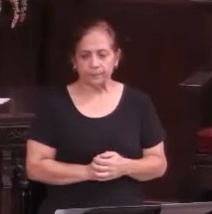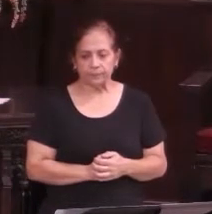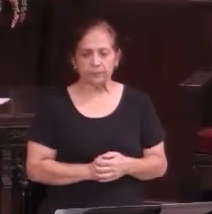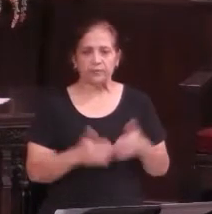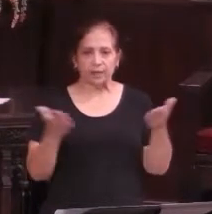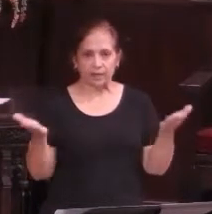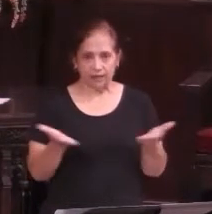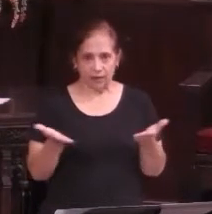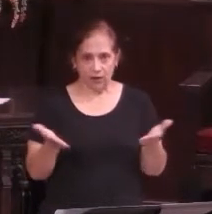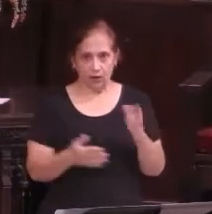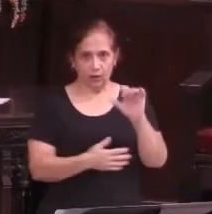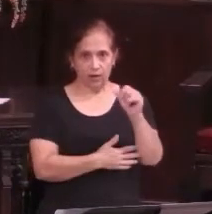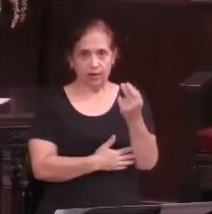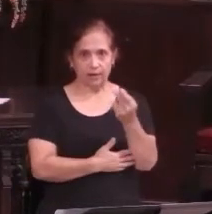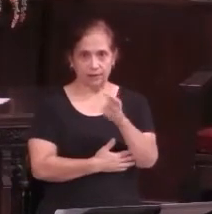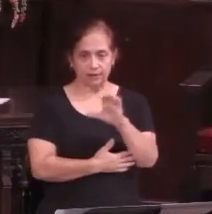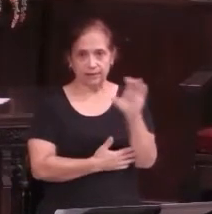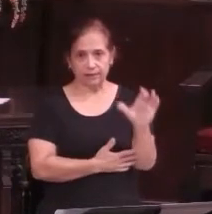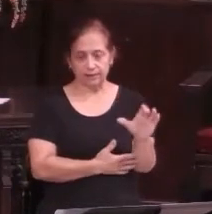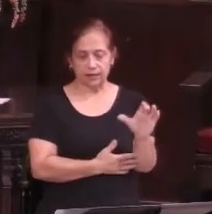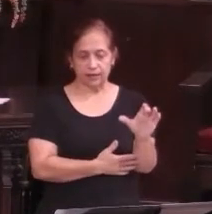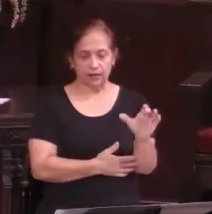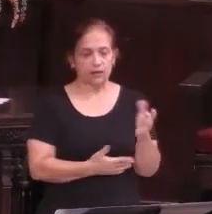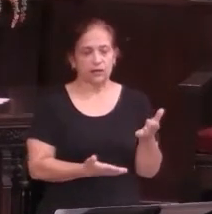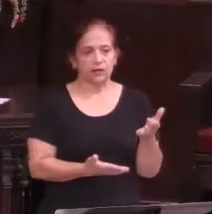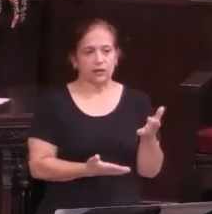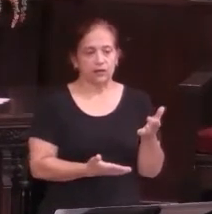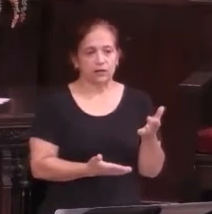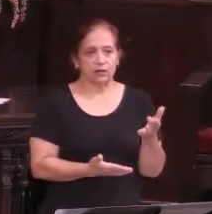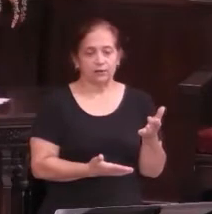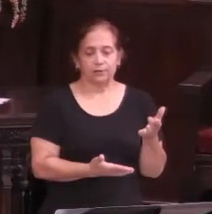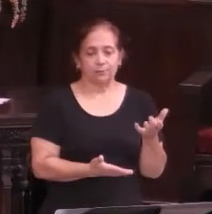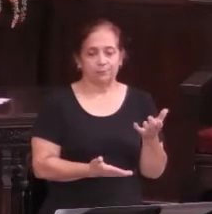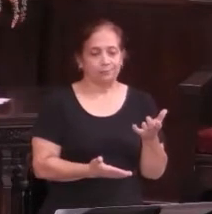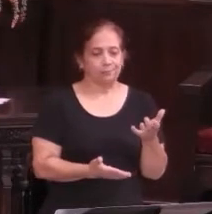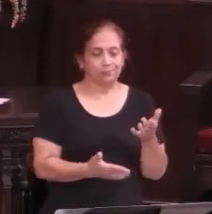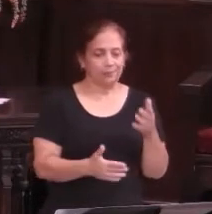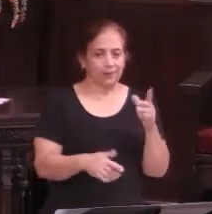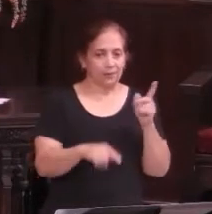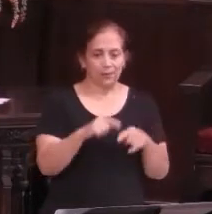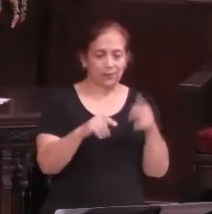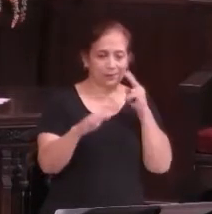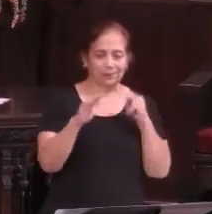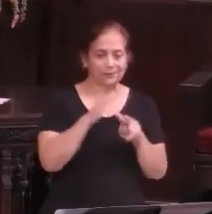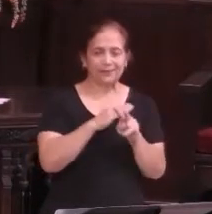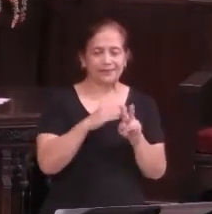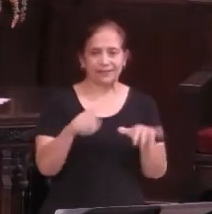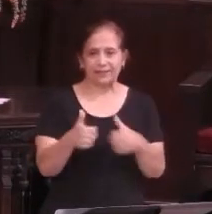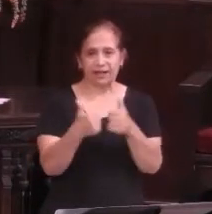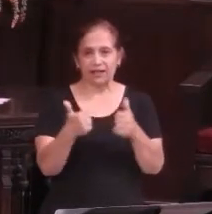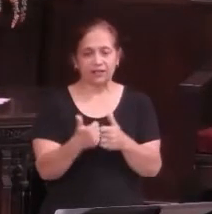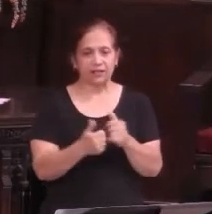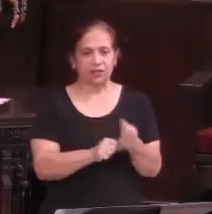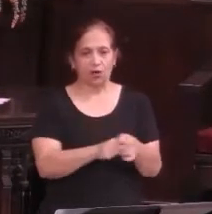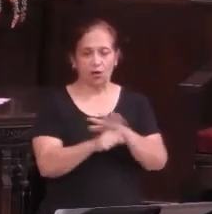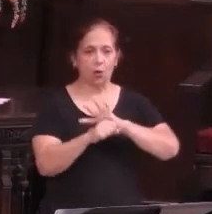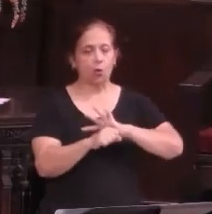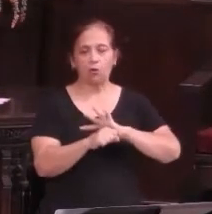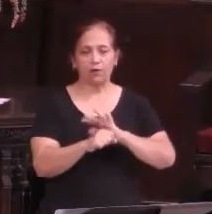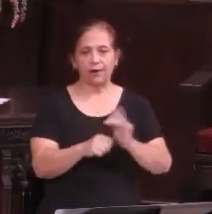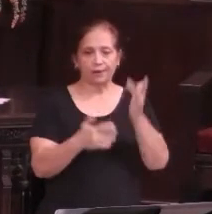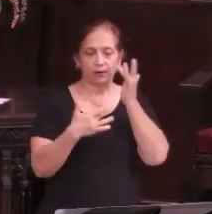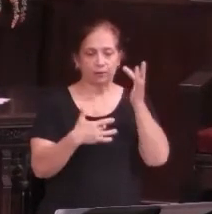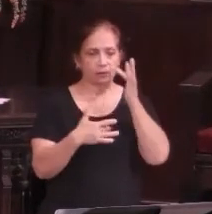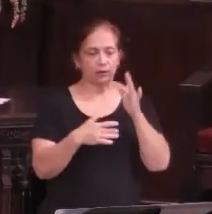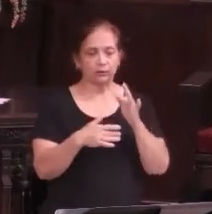Here at AHCC, due to some unforeseen challenges, the COVID-19 global pandemic